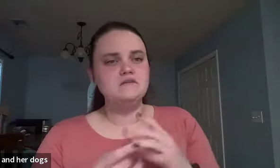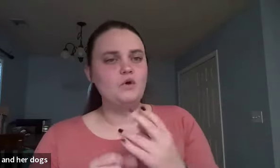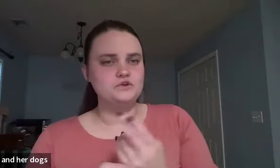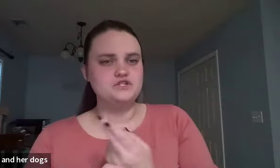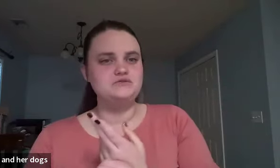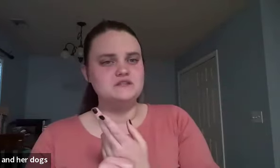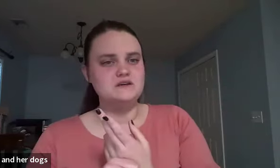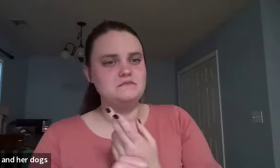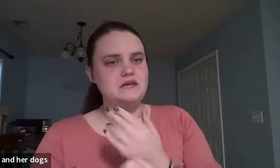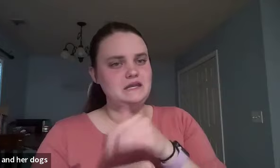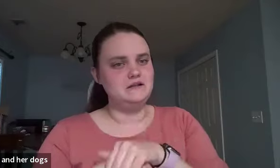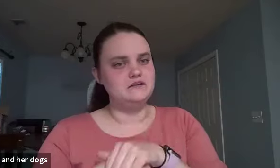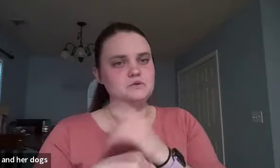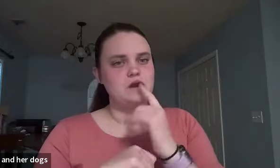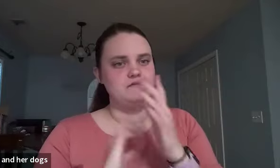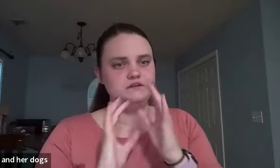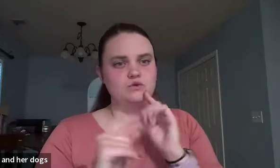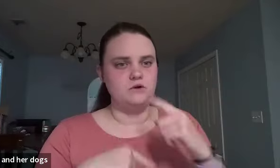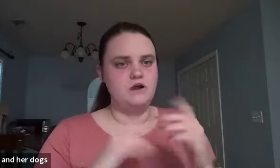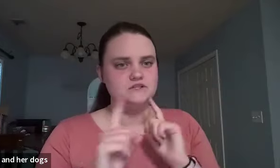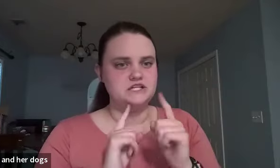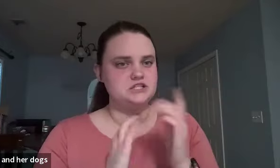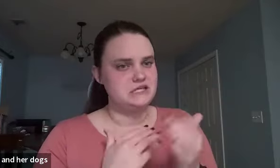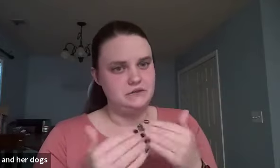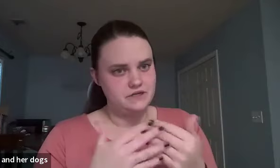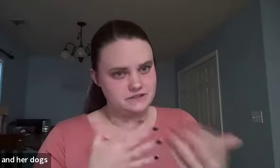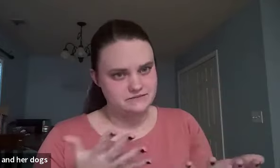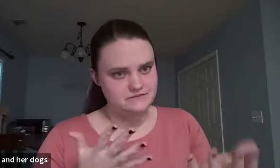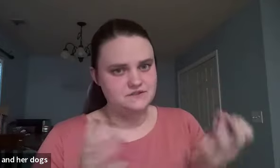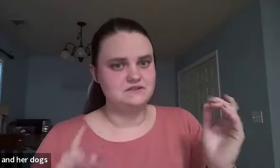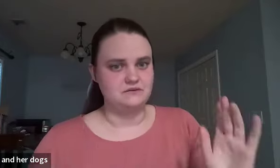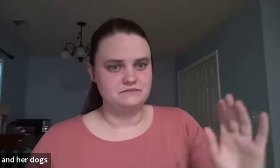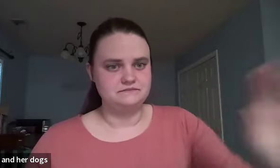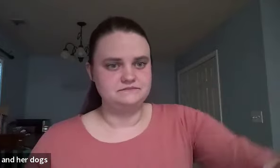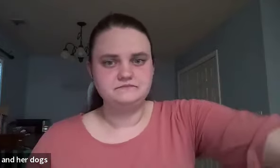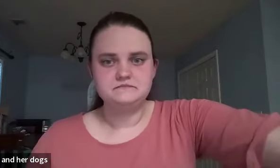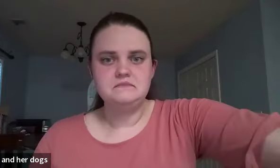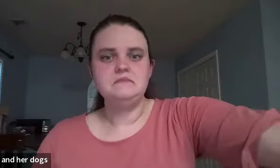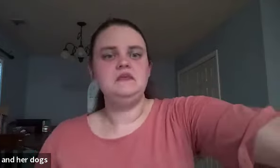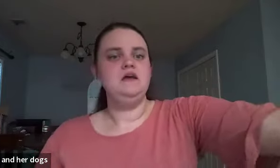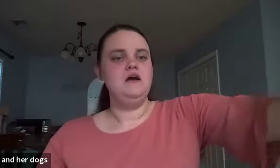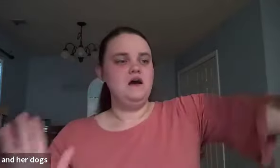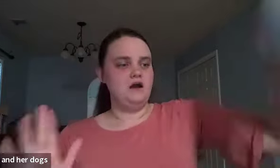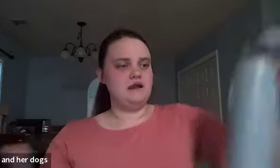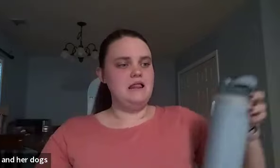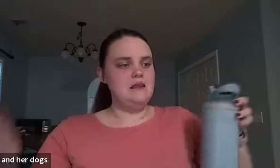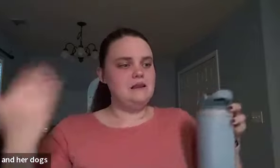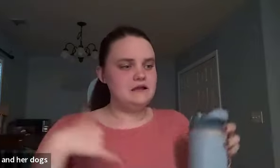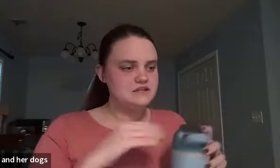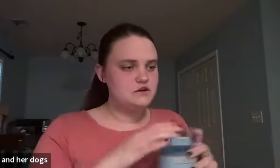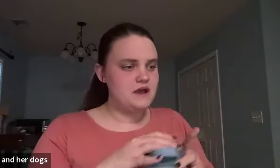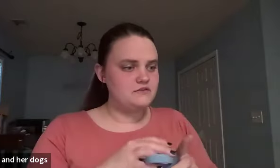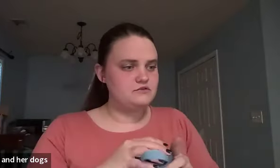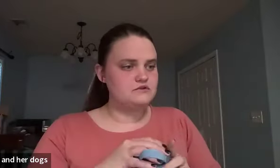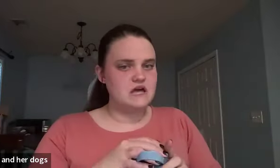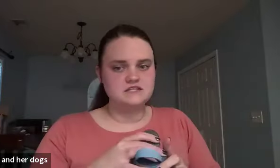kind of almost use them in English when we're having normal conversations anyways. So. All right, well, let's go back through those